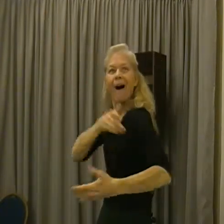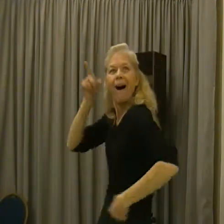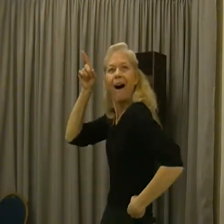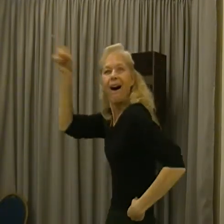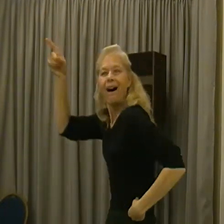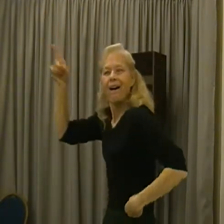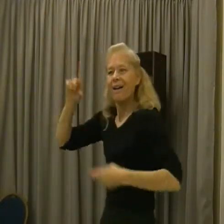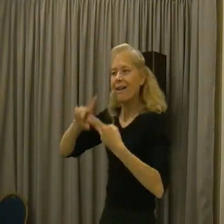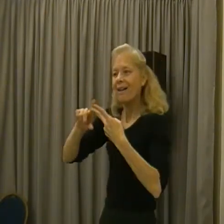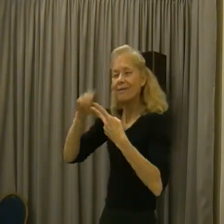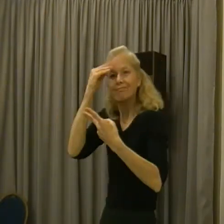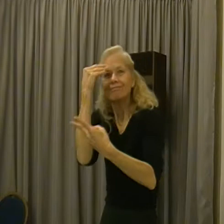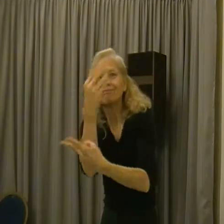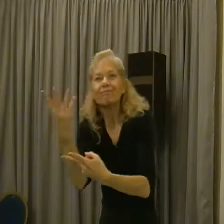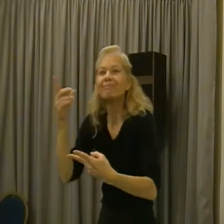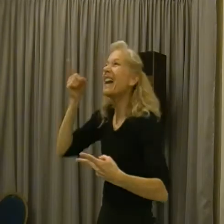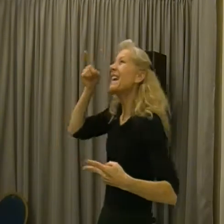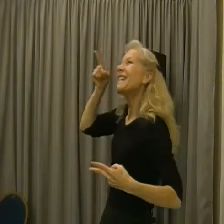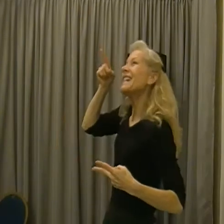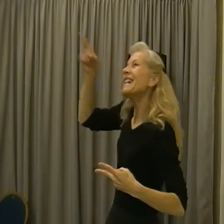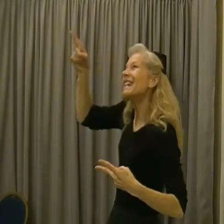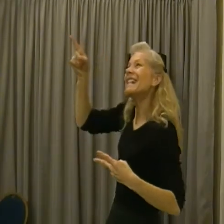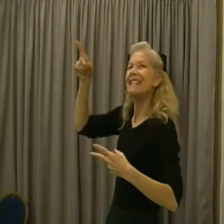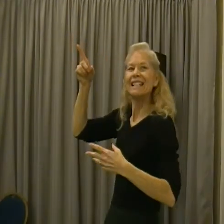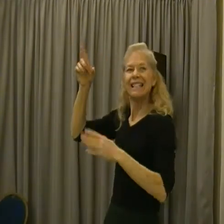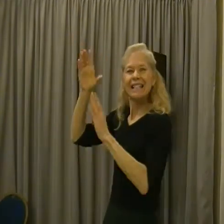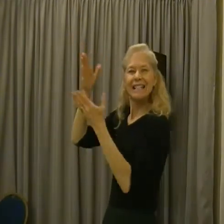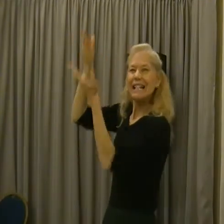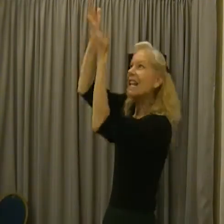the glorious majesty of his kingdom." That's what we do.